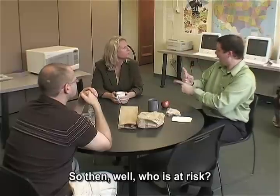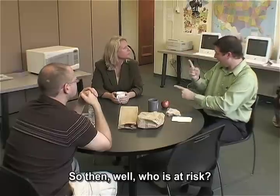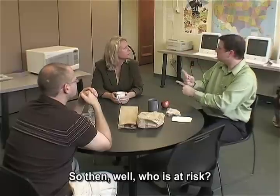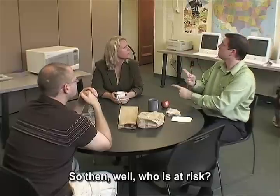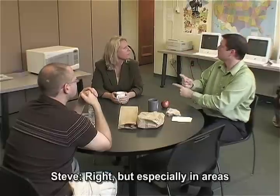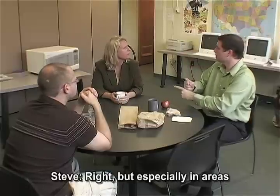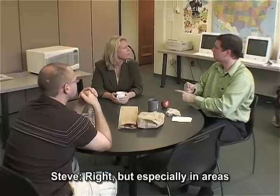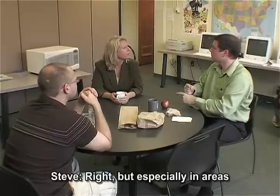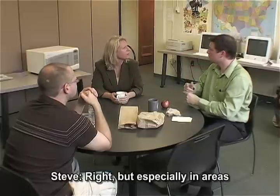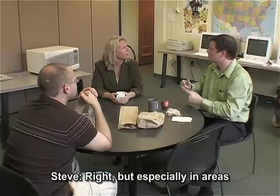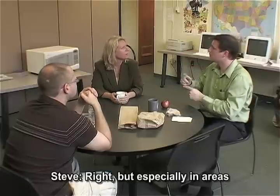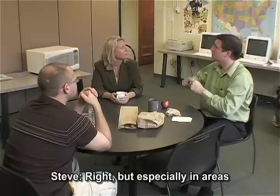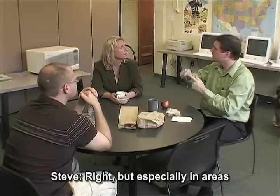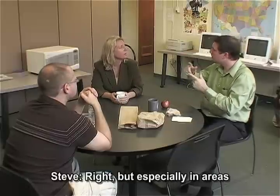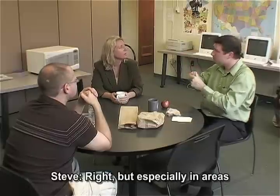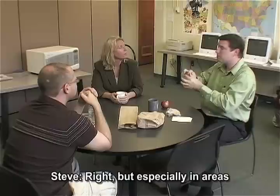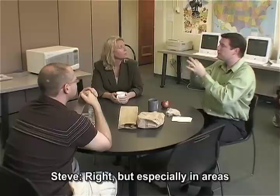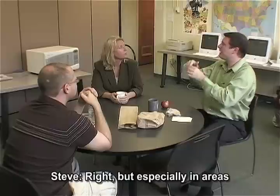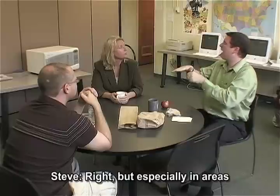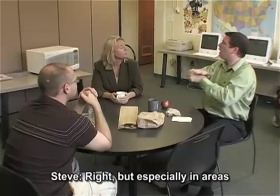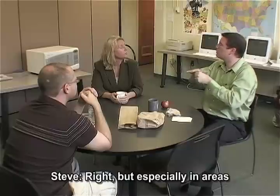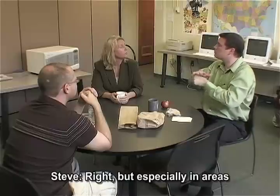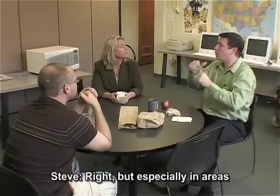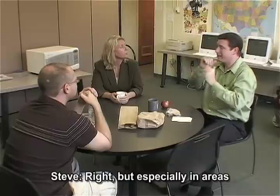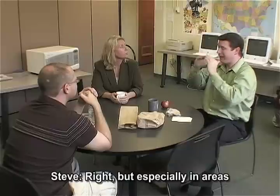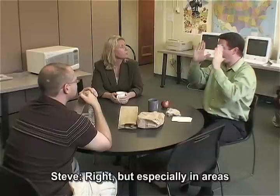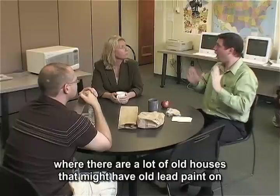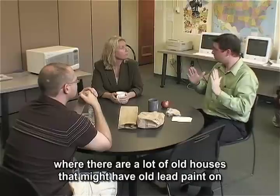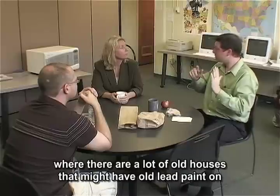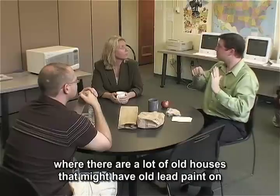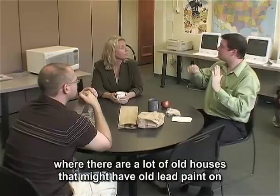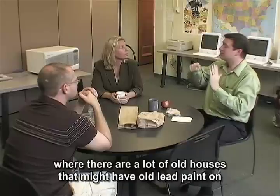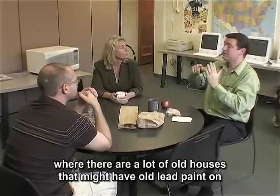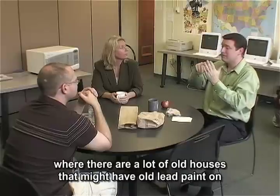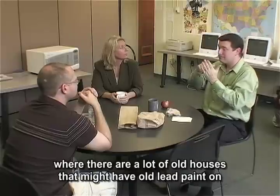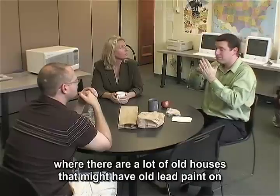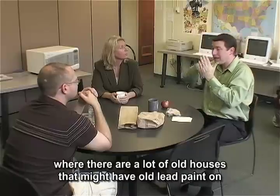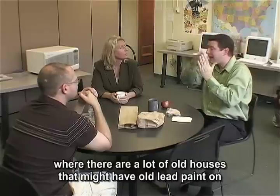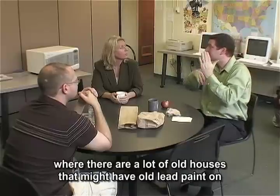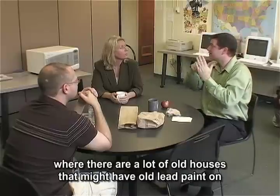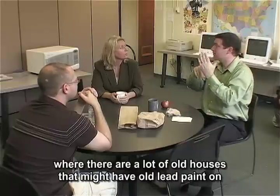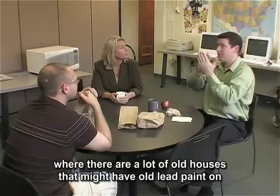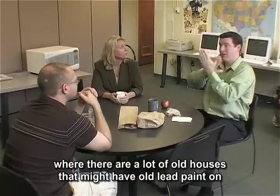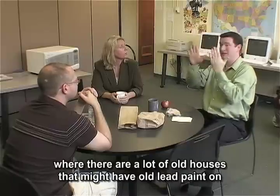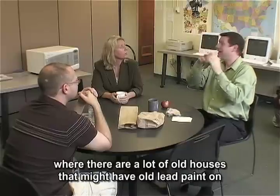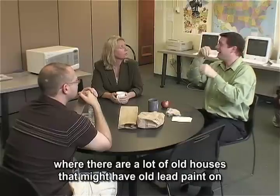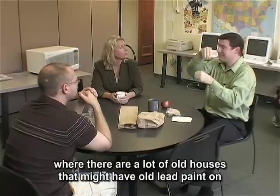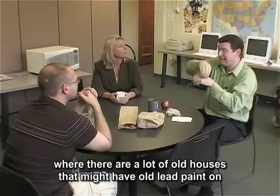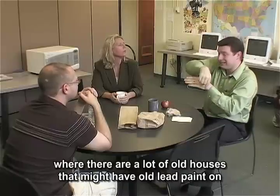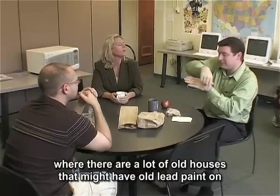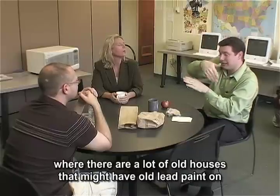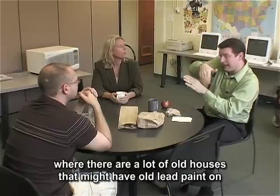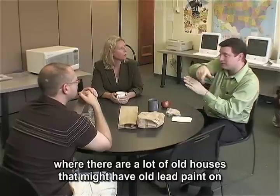Right. But, especially in areas where there are a lot of old houses that might have old lead paint